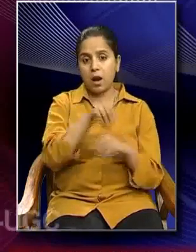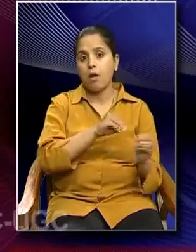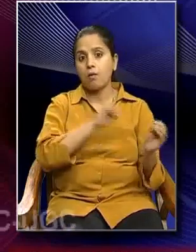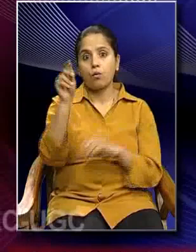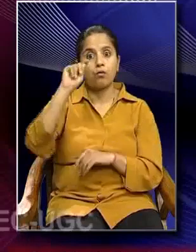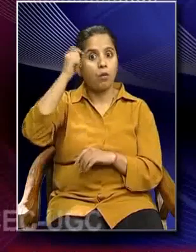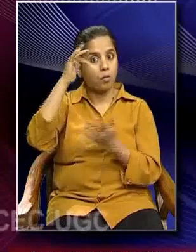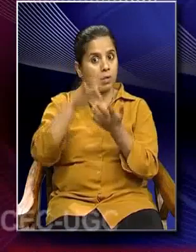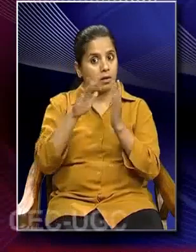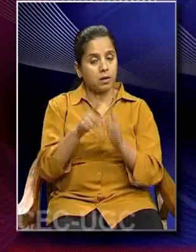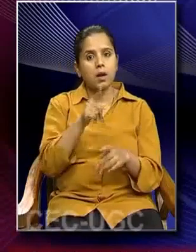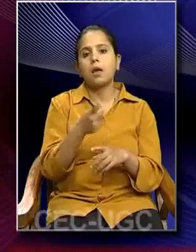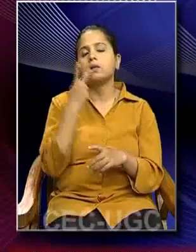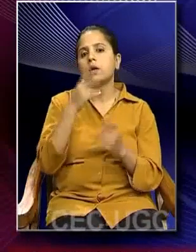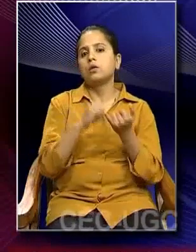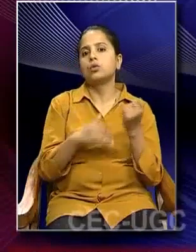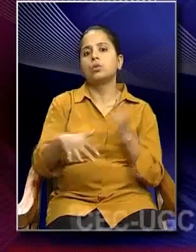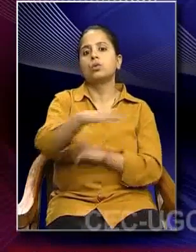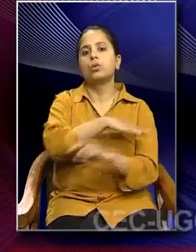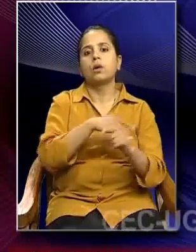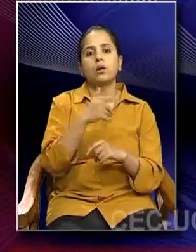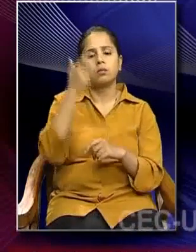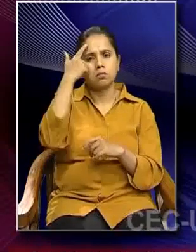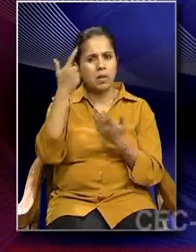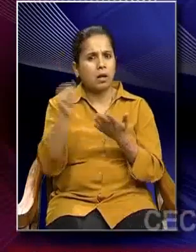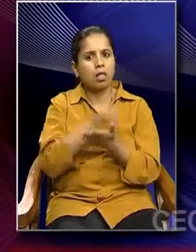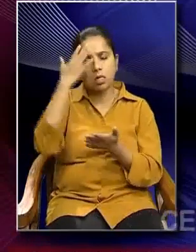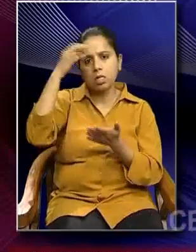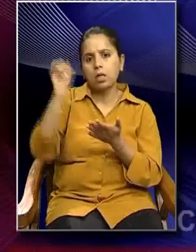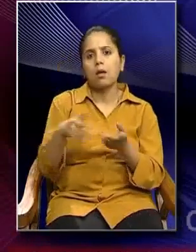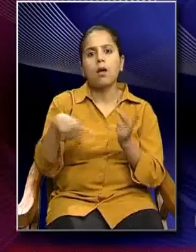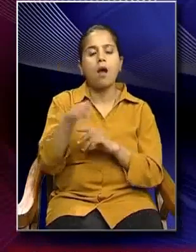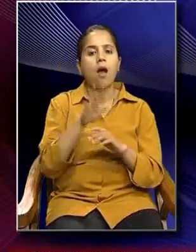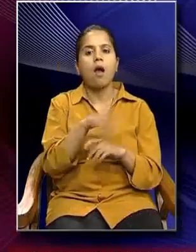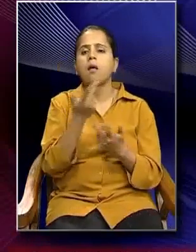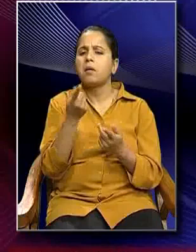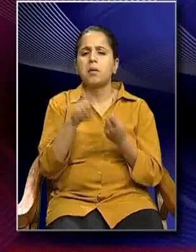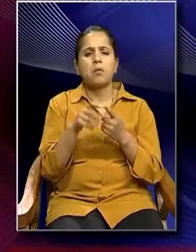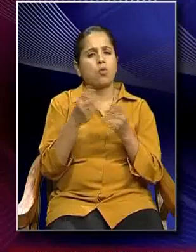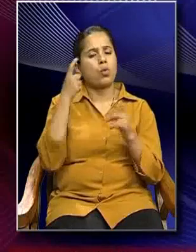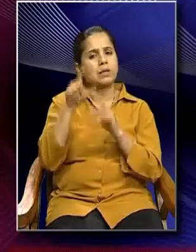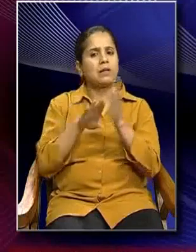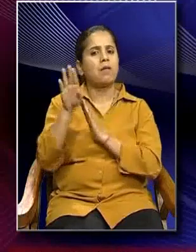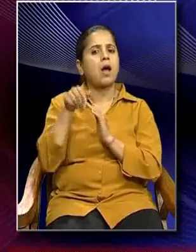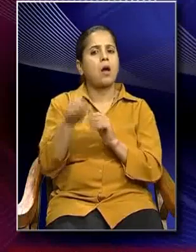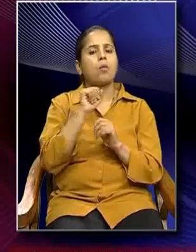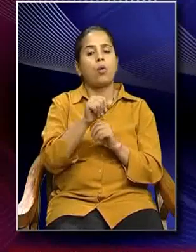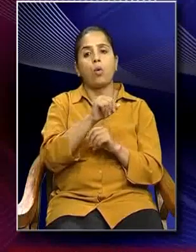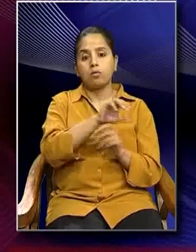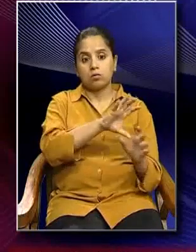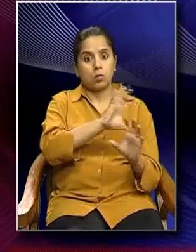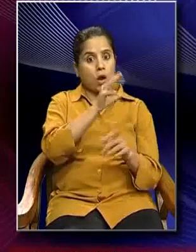abroad, it is creating a situation of brain drain, which is very much detrimental for the development prospect of the